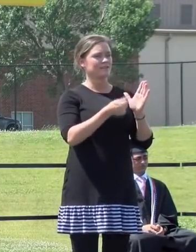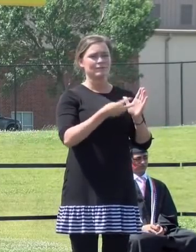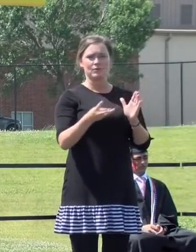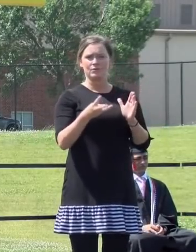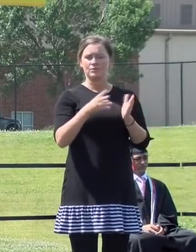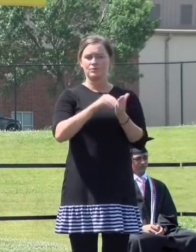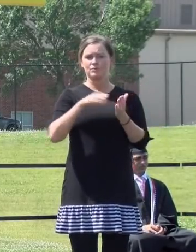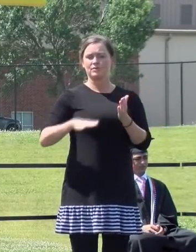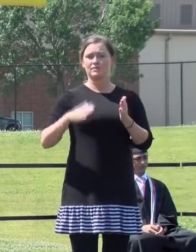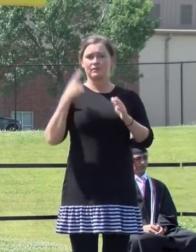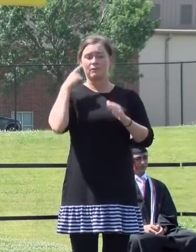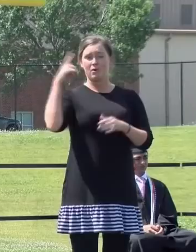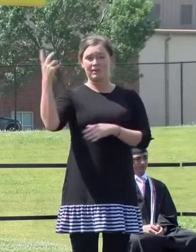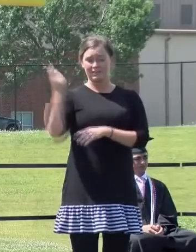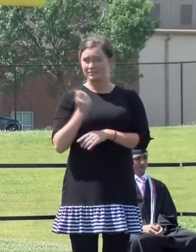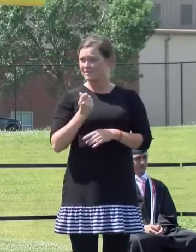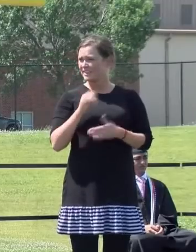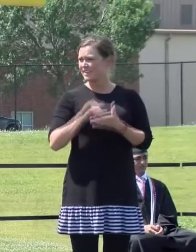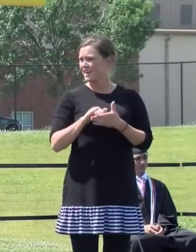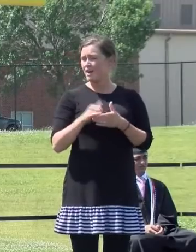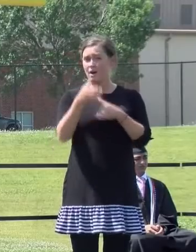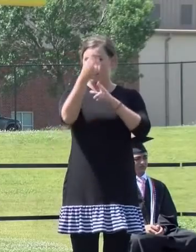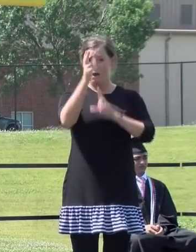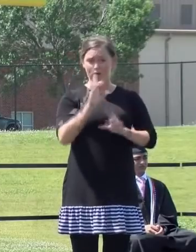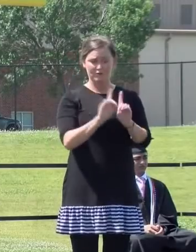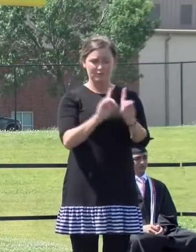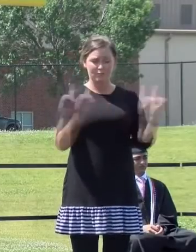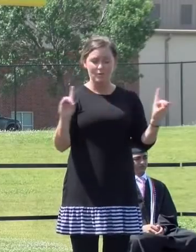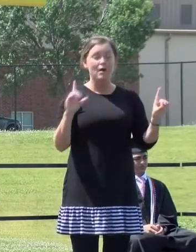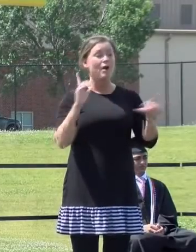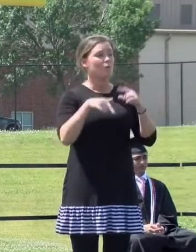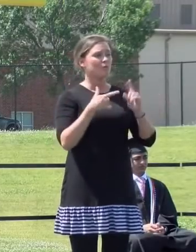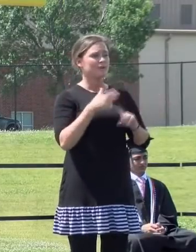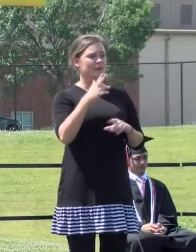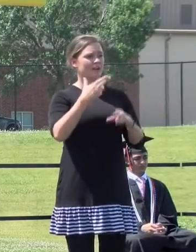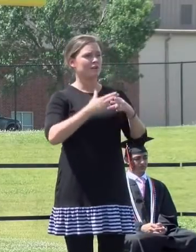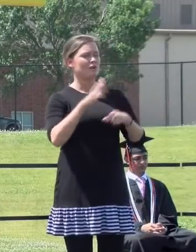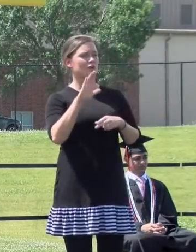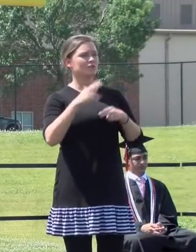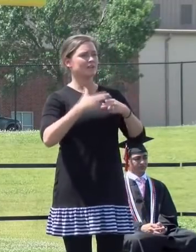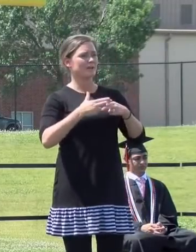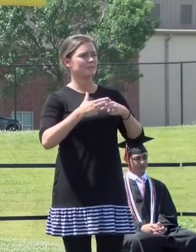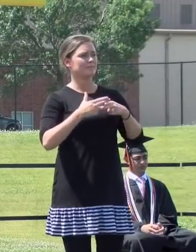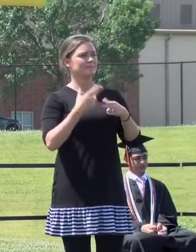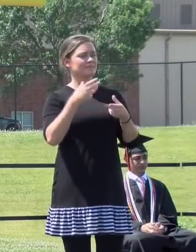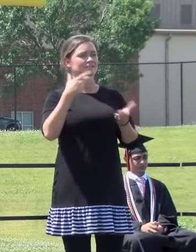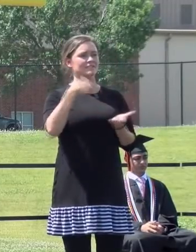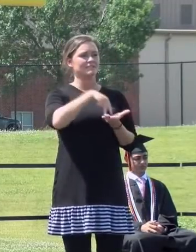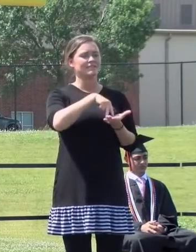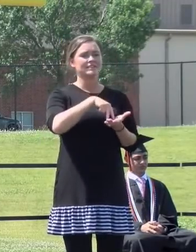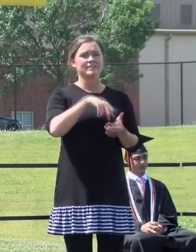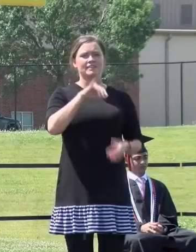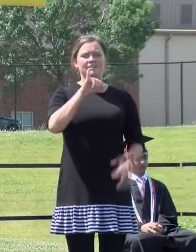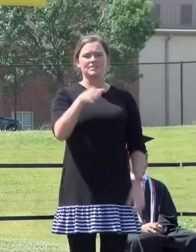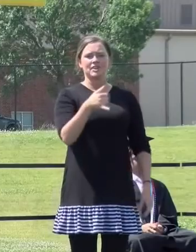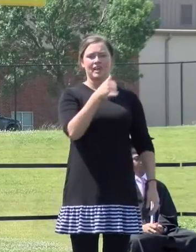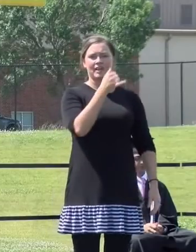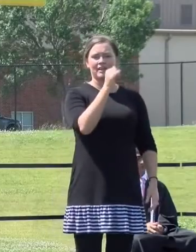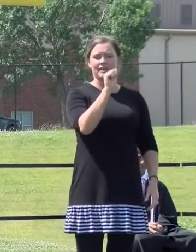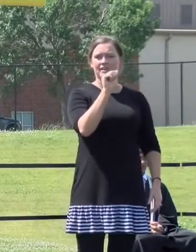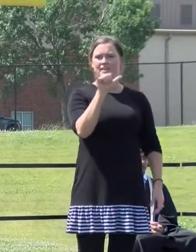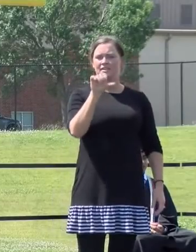students for earning the honors diploma. As I call your name, please stand. Jay